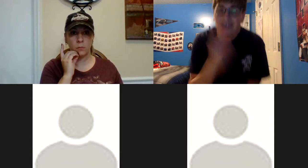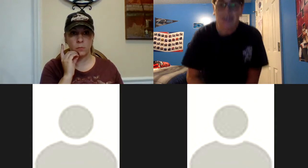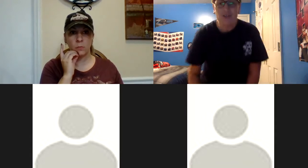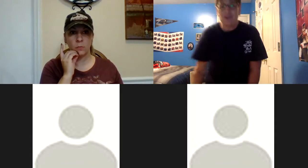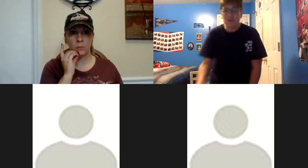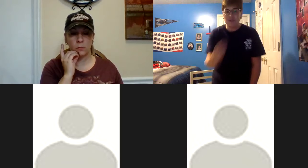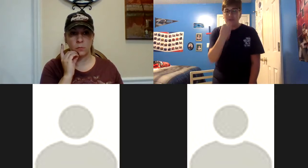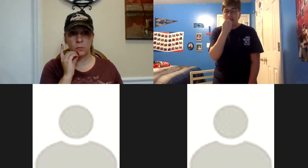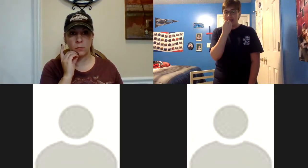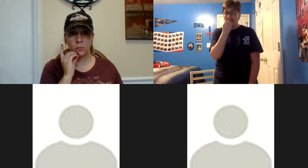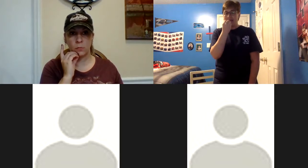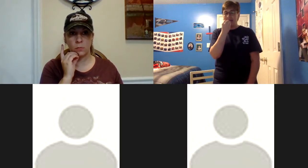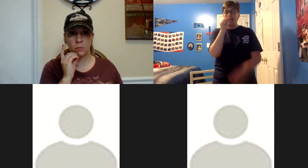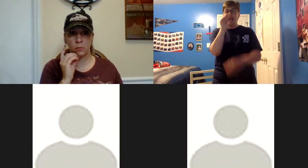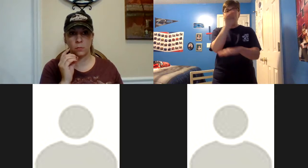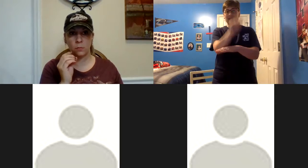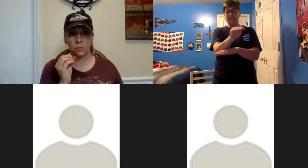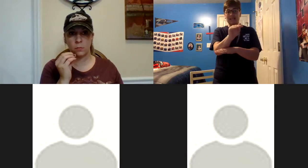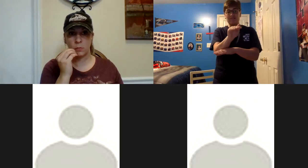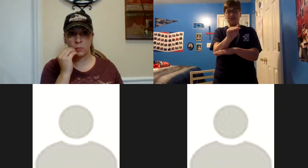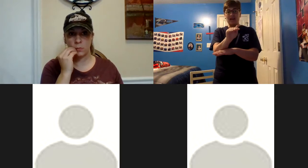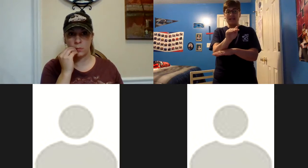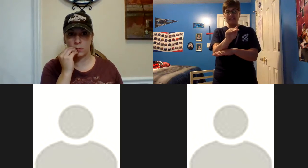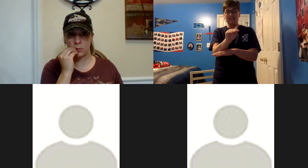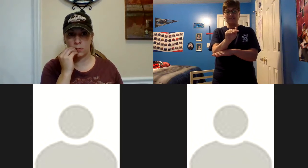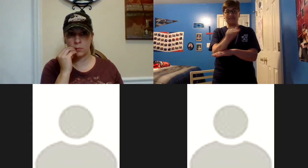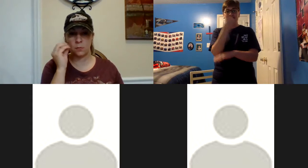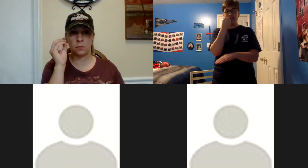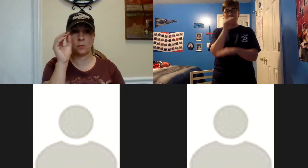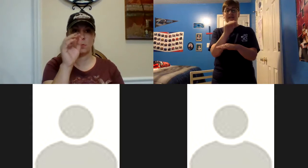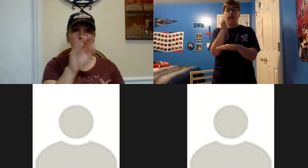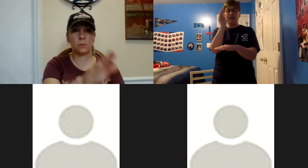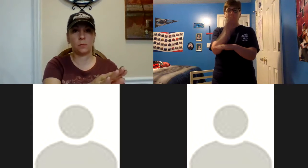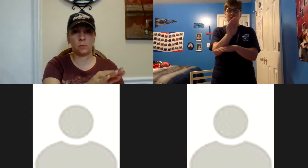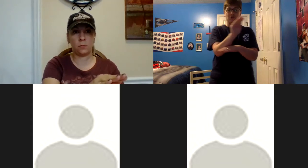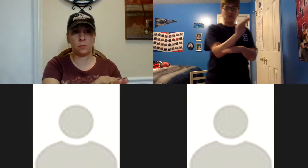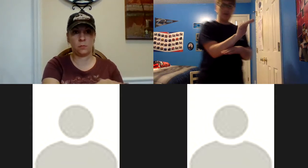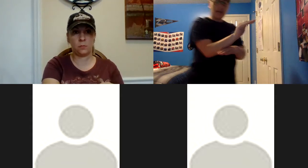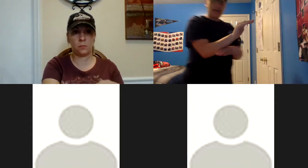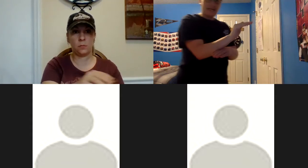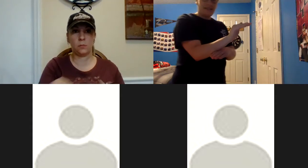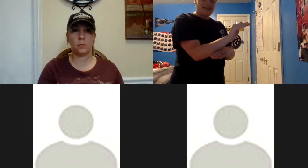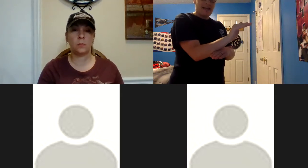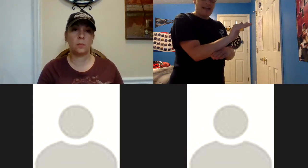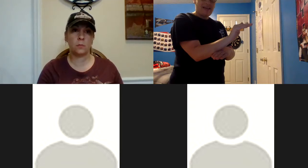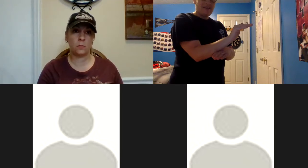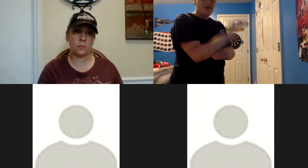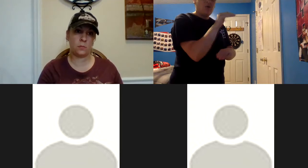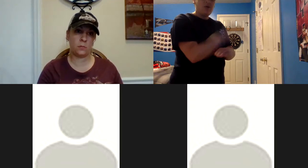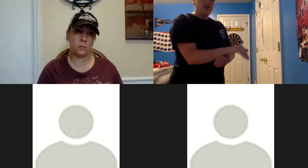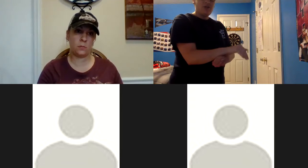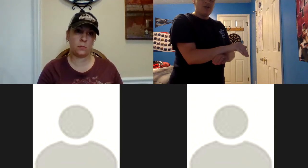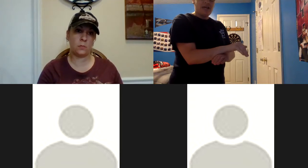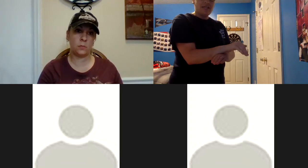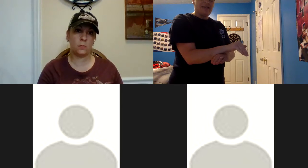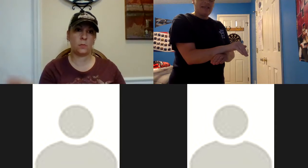Or you would do eat and then the sign for night. Eat. And you can do night like that, or